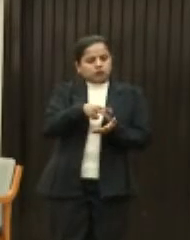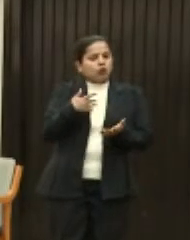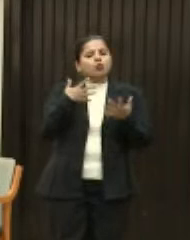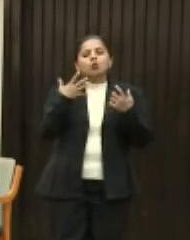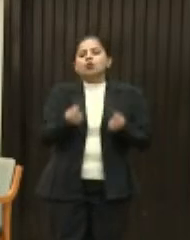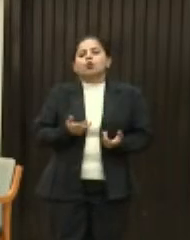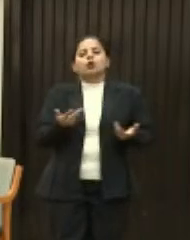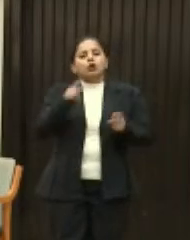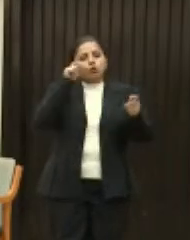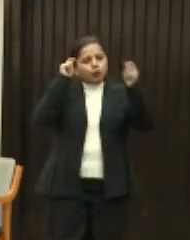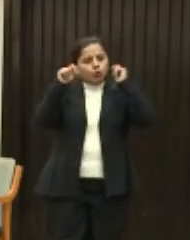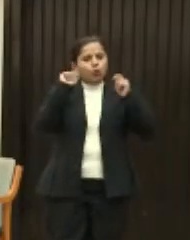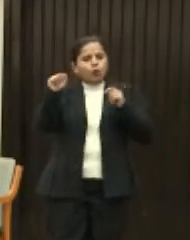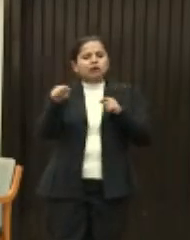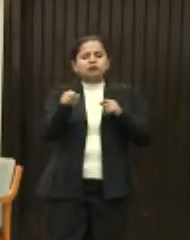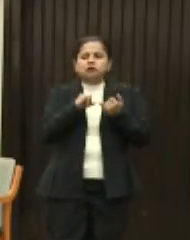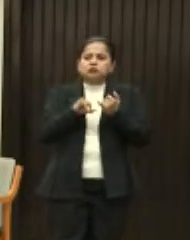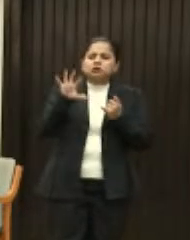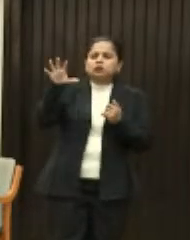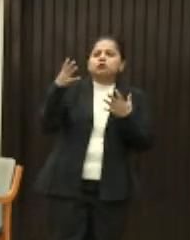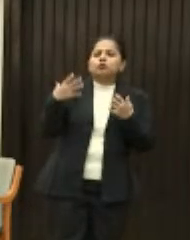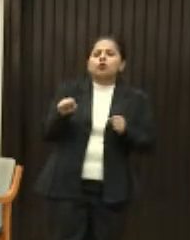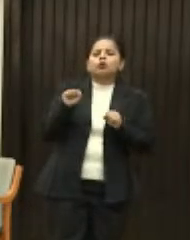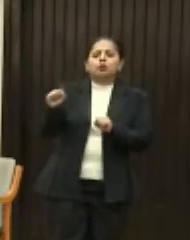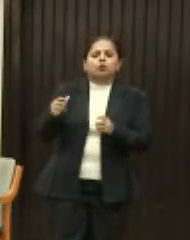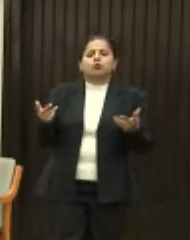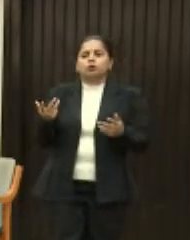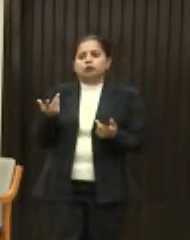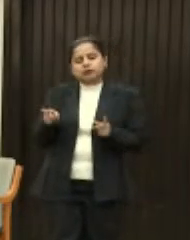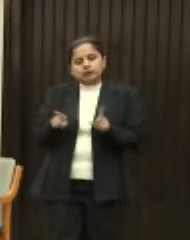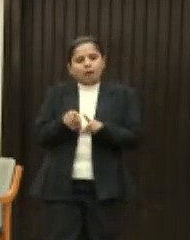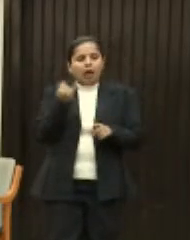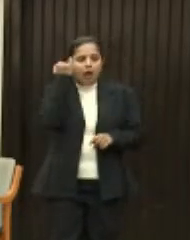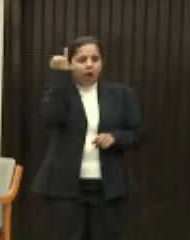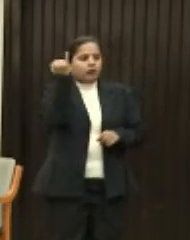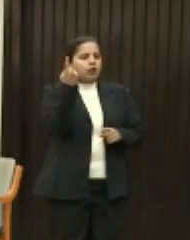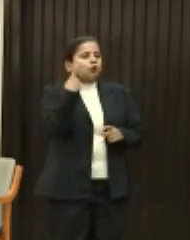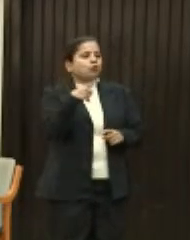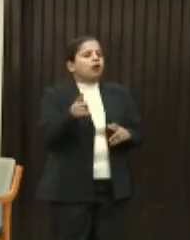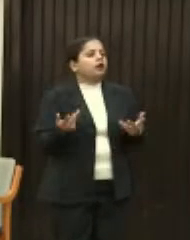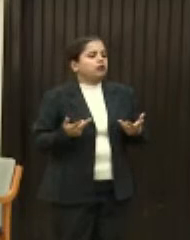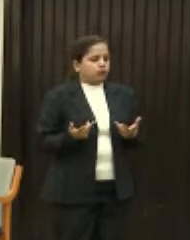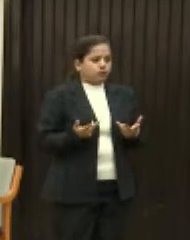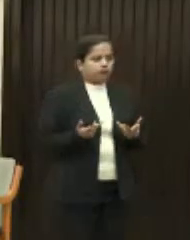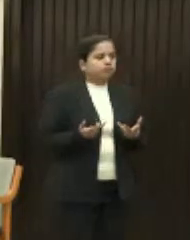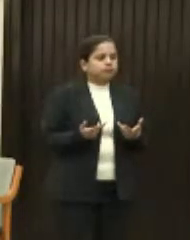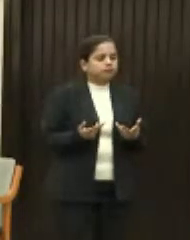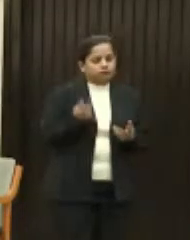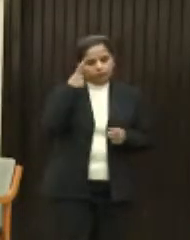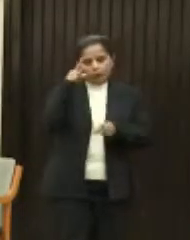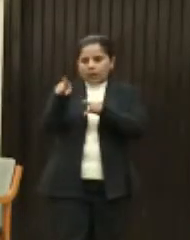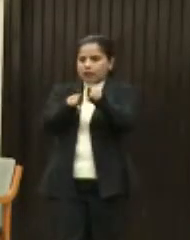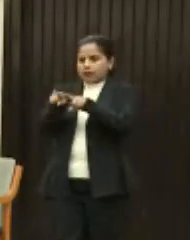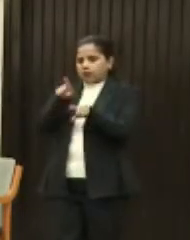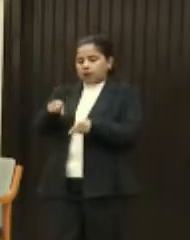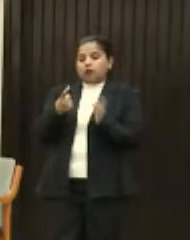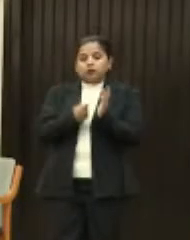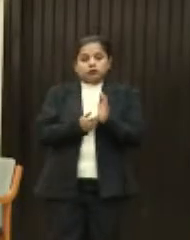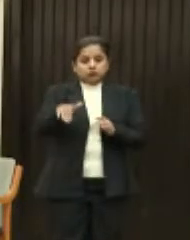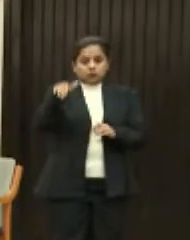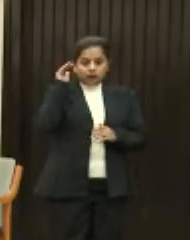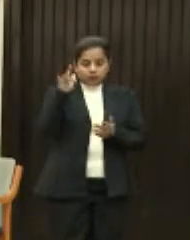the role of the state to be. That's an ideological position. For example, in